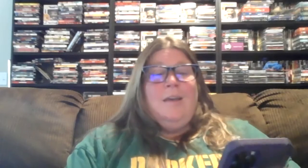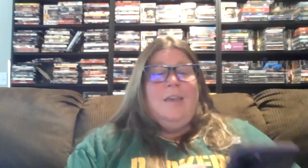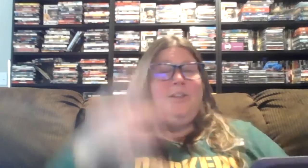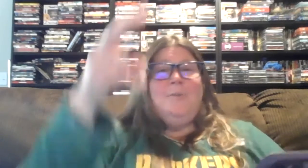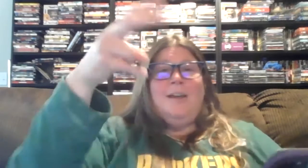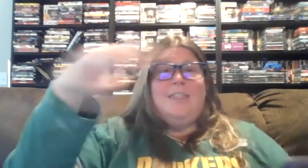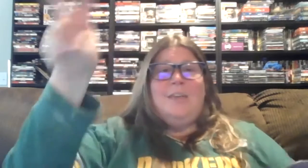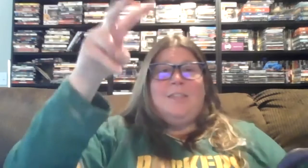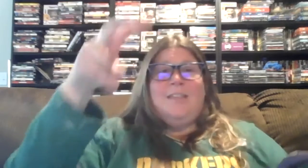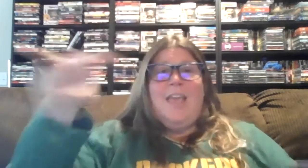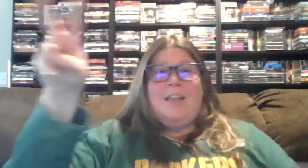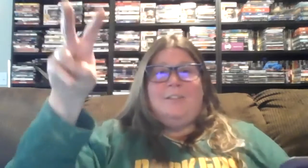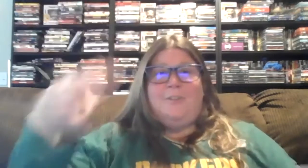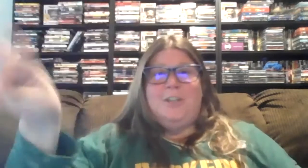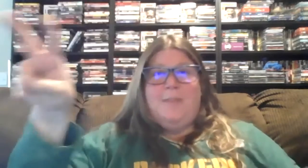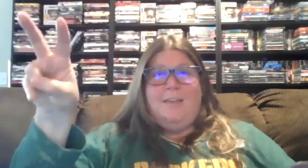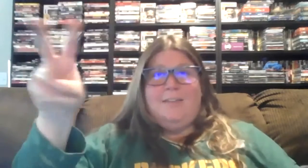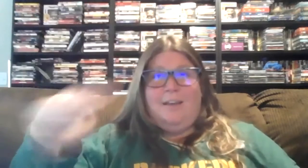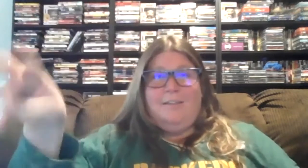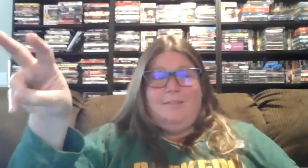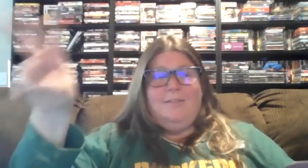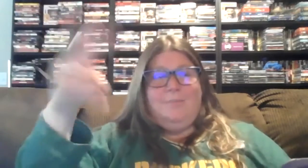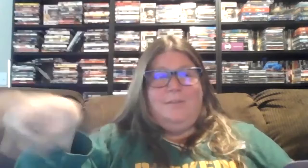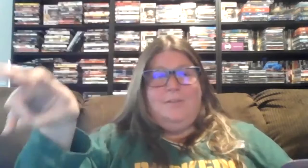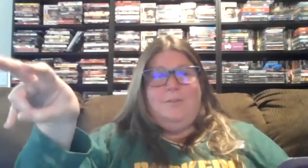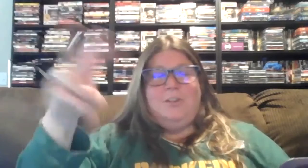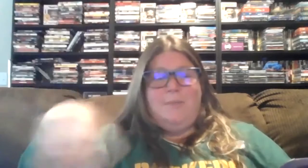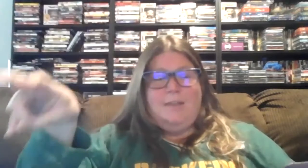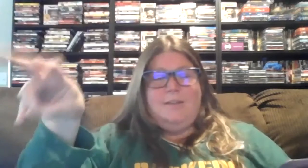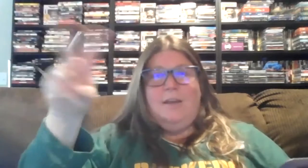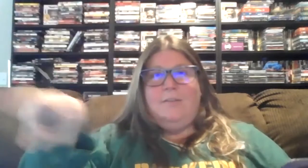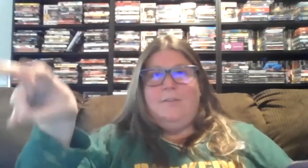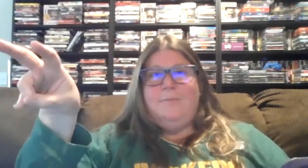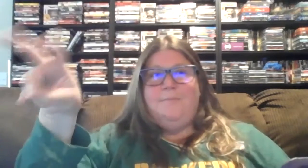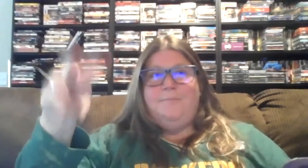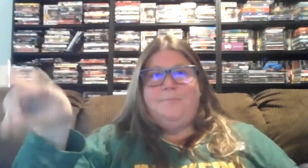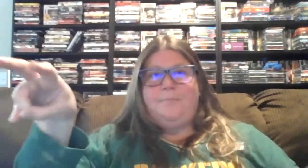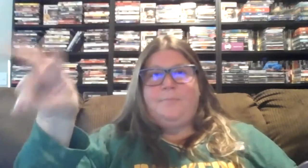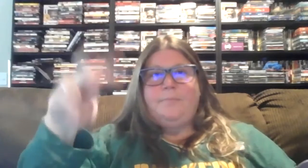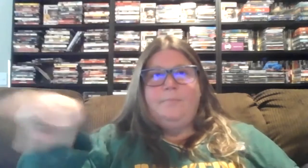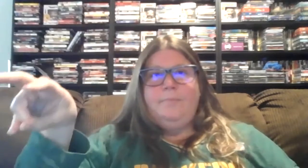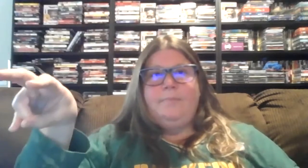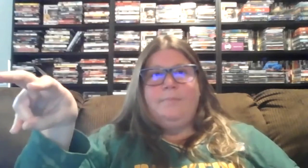He's doing a thing with his hands for gymnastics. This is what he's doing, gymnastics. Facing toward